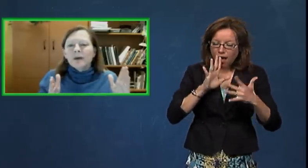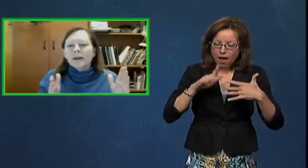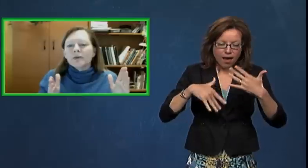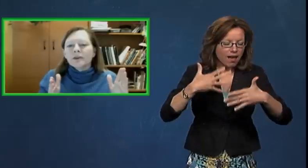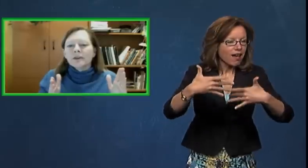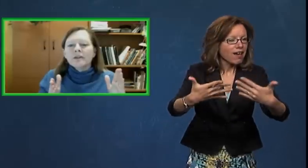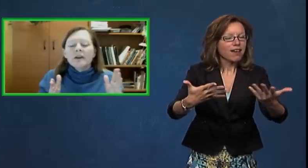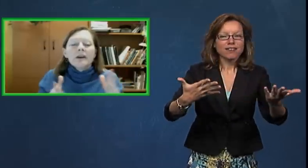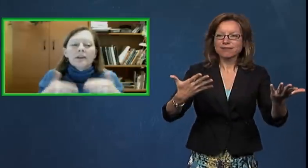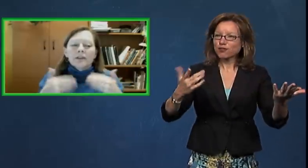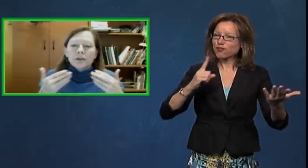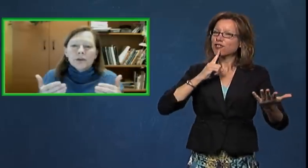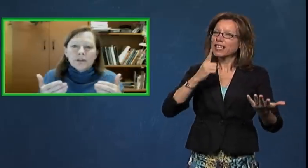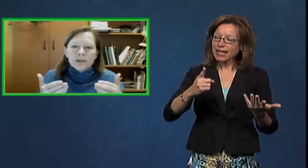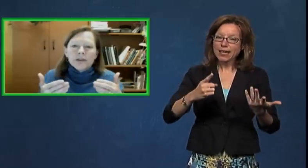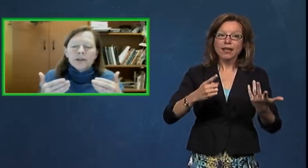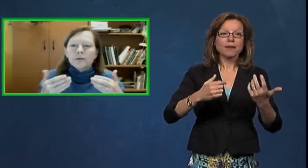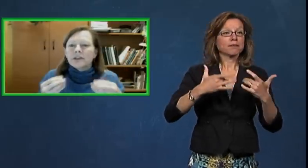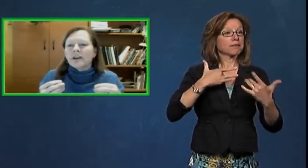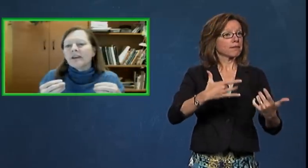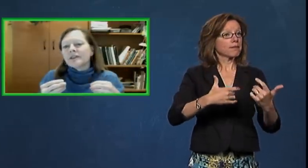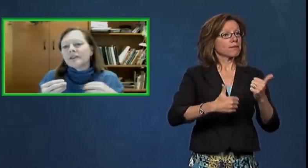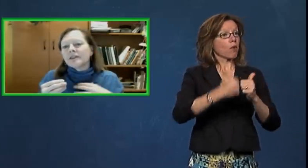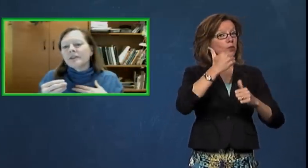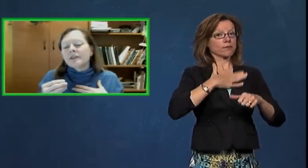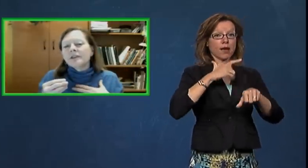of my career at the University of